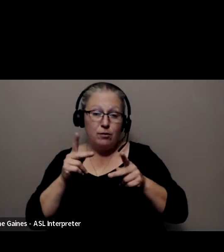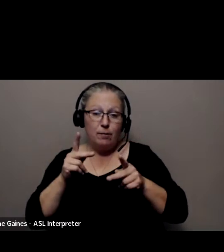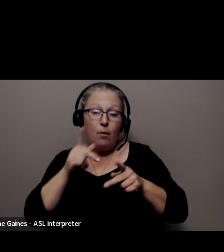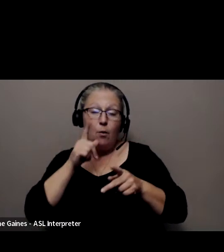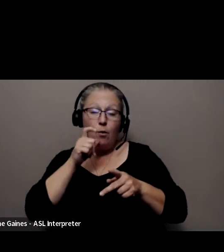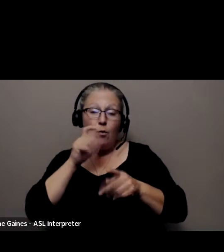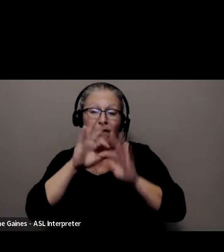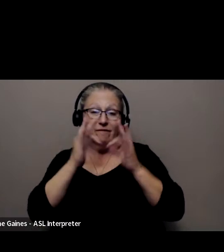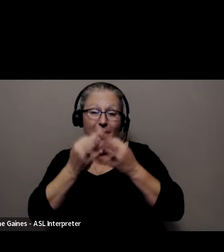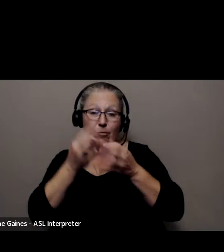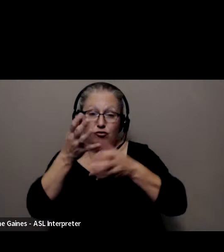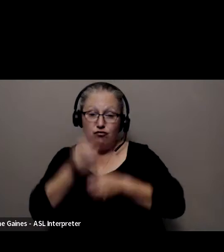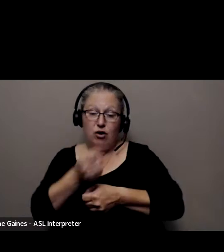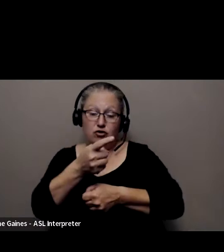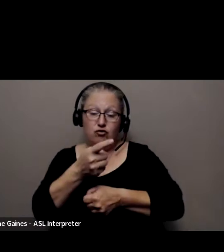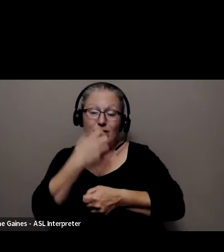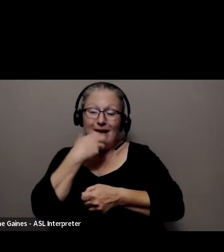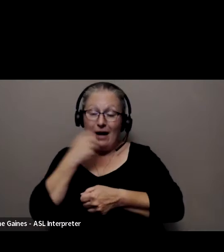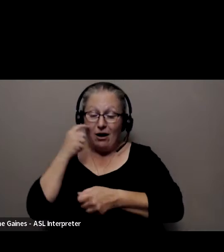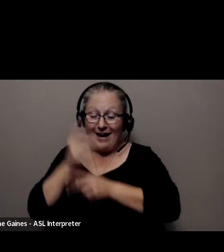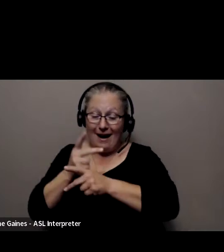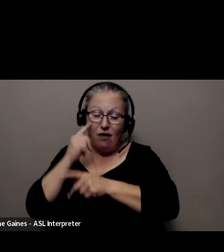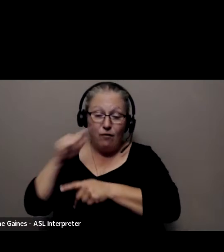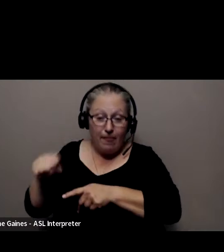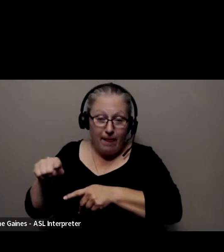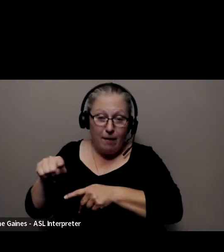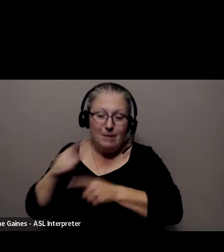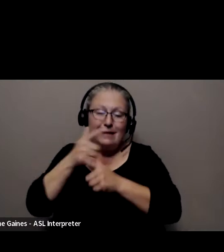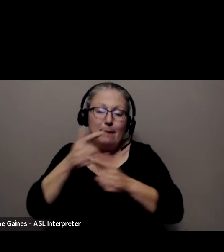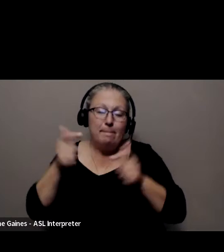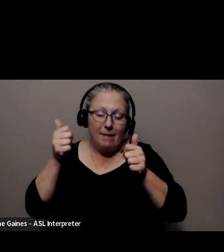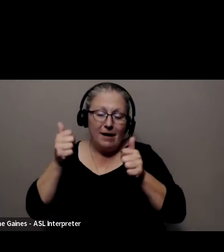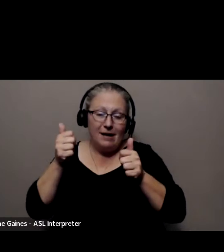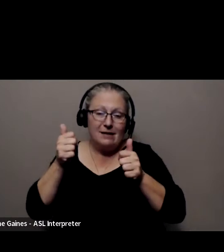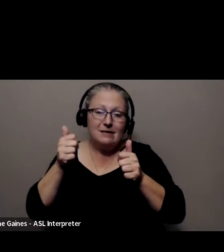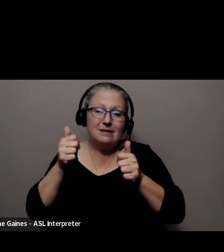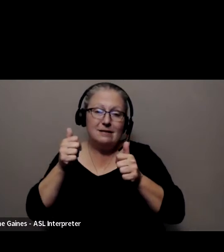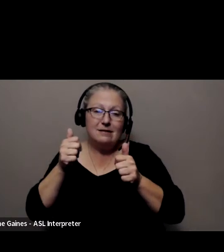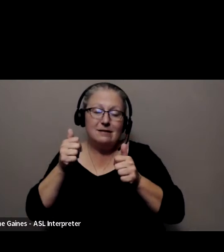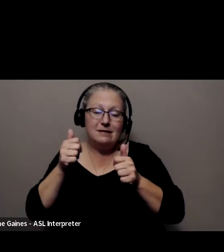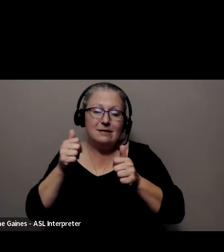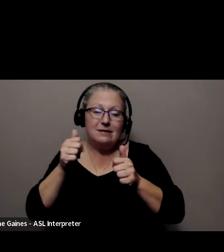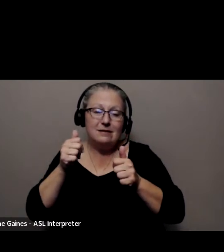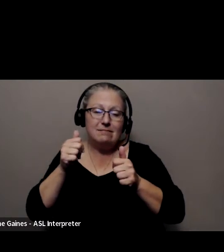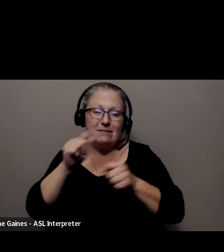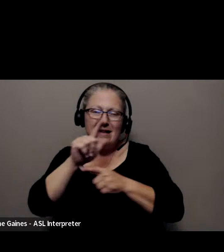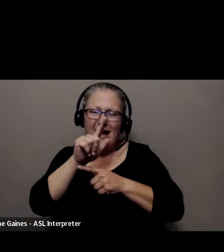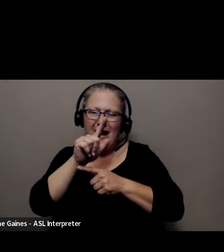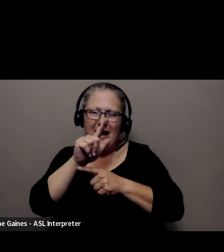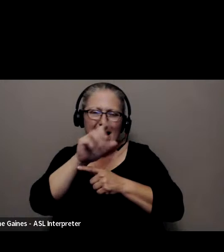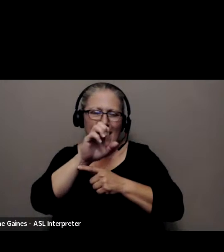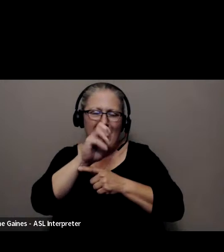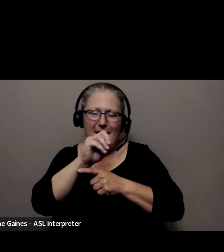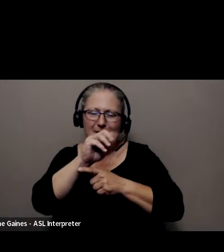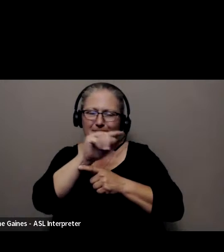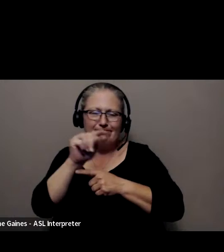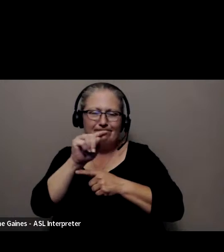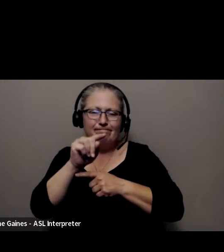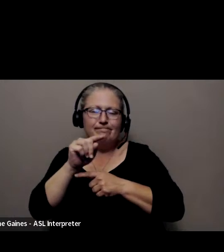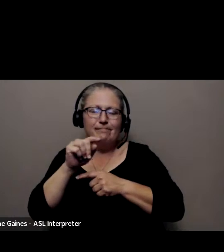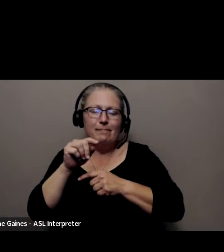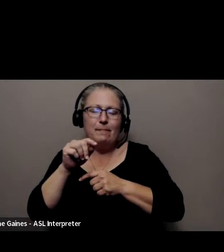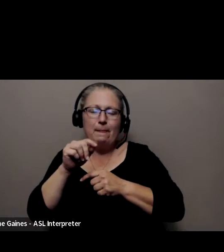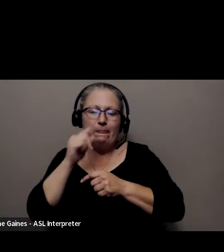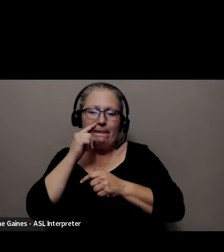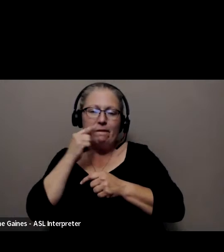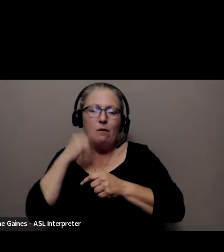family entrusted you to care for them is the biggest form of in-Lakesh you can practice. We will always do